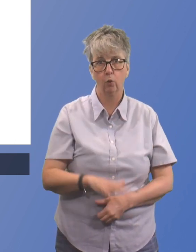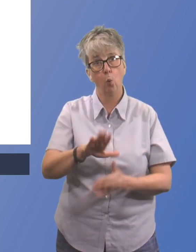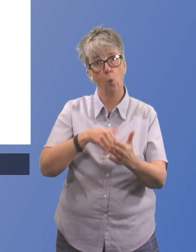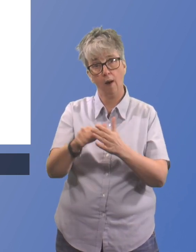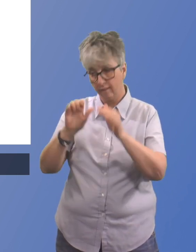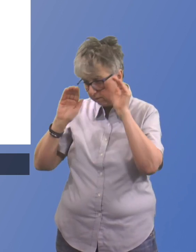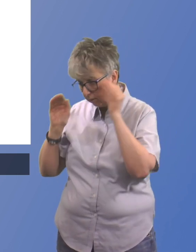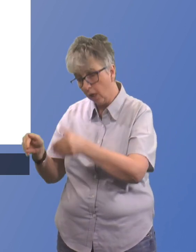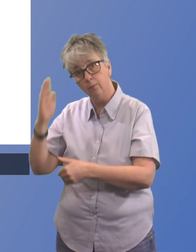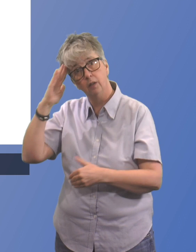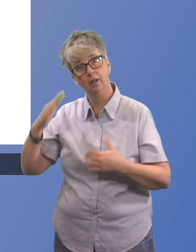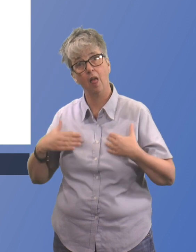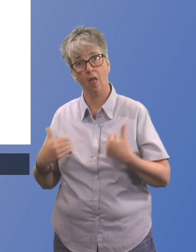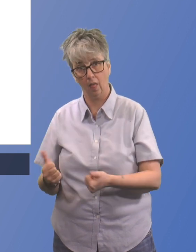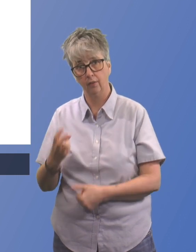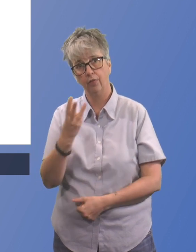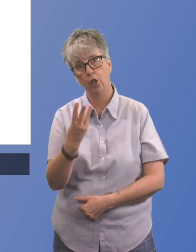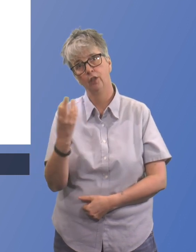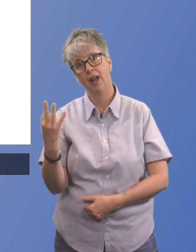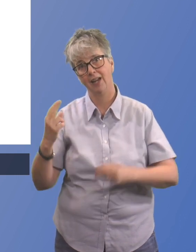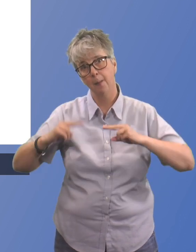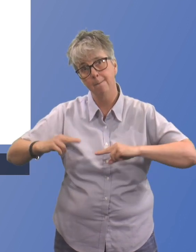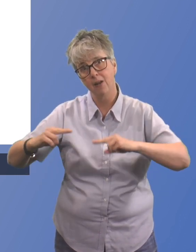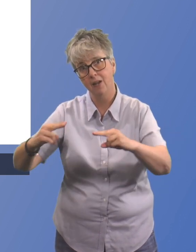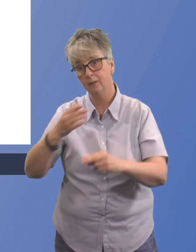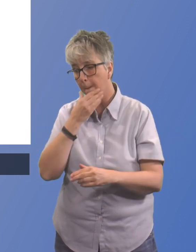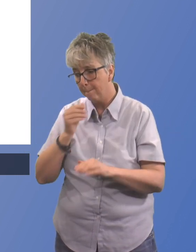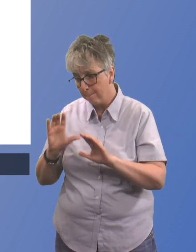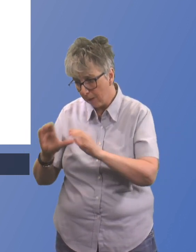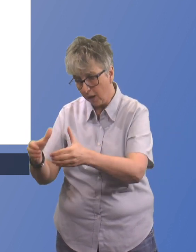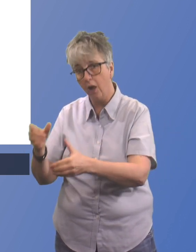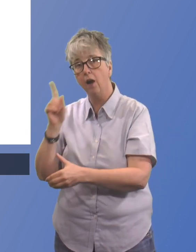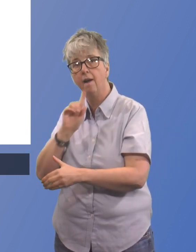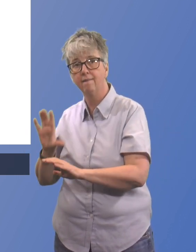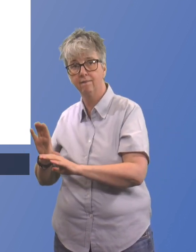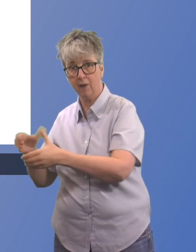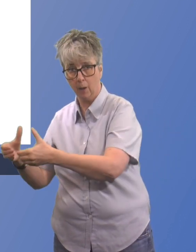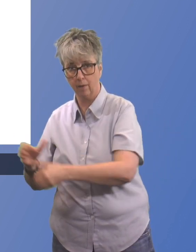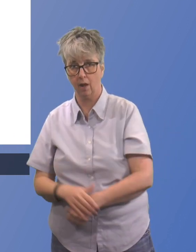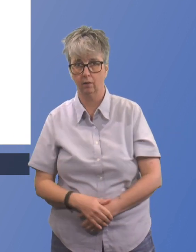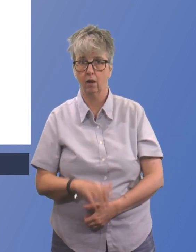gender. This means 4 less beds at Crofton Ward than in option 1A.